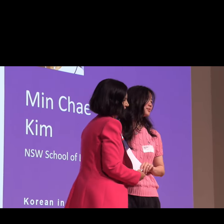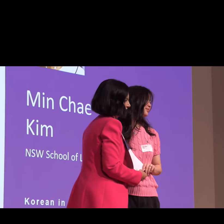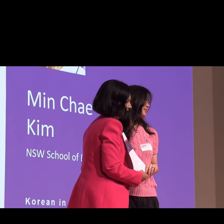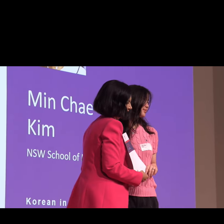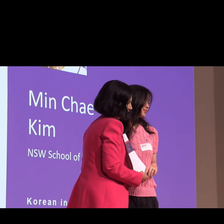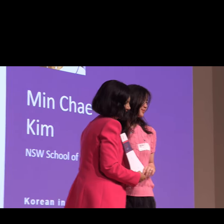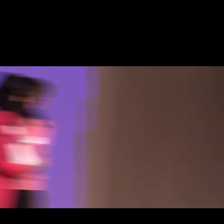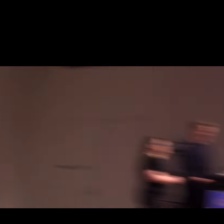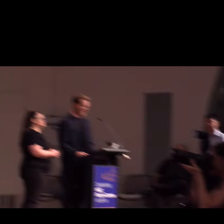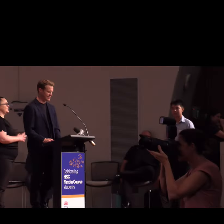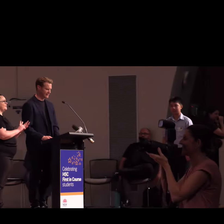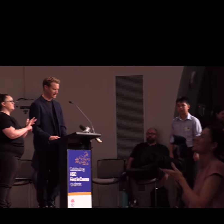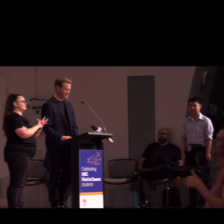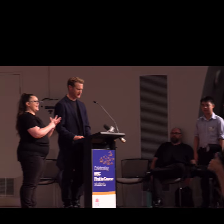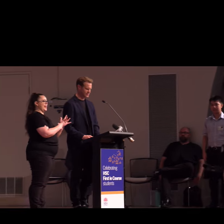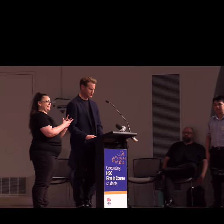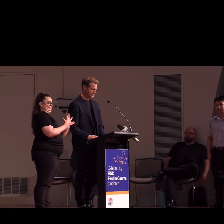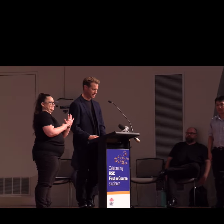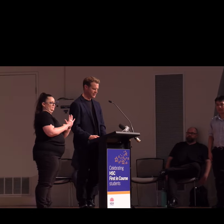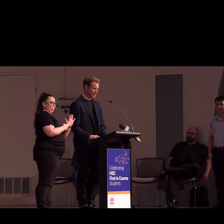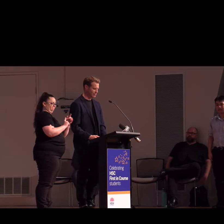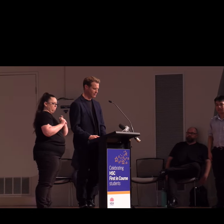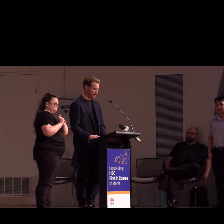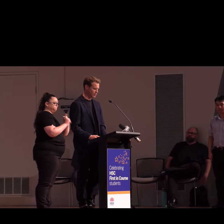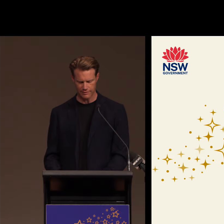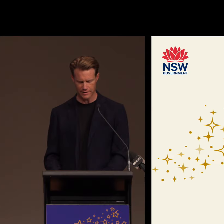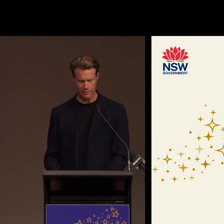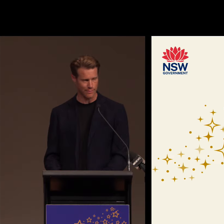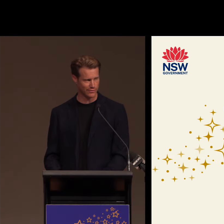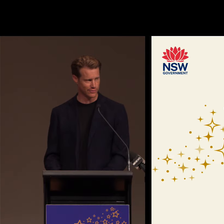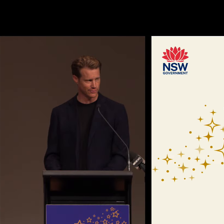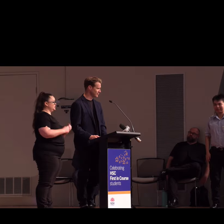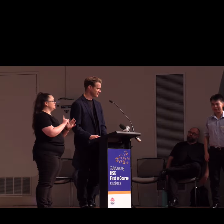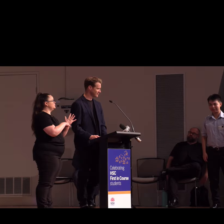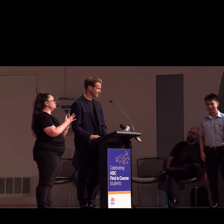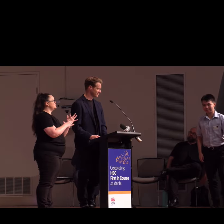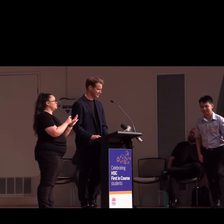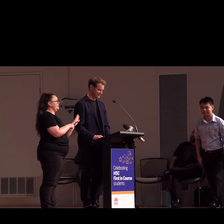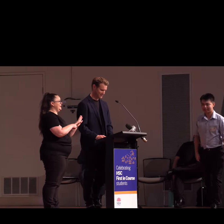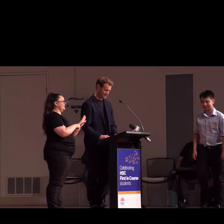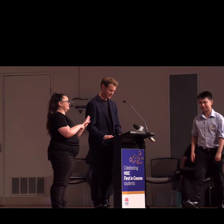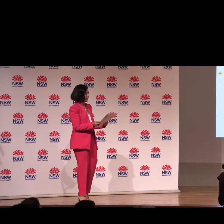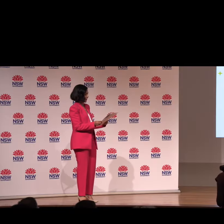in Latin continuous and Latin extension, Jeremy Wong, Sydney Grammar School.